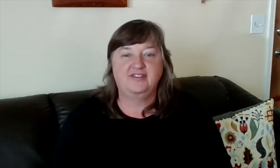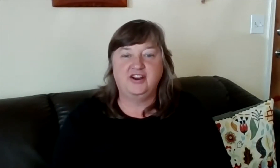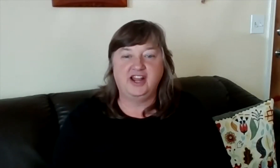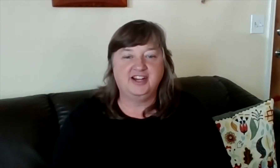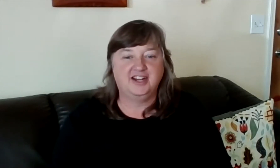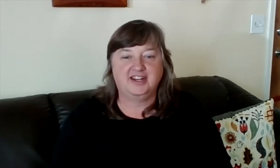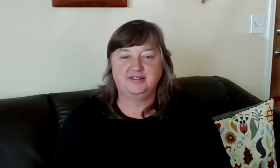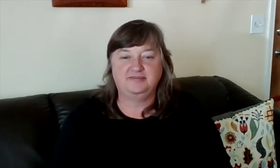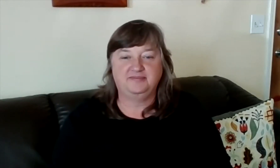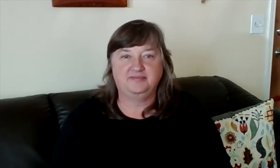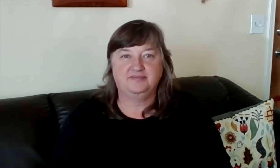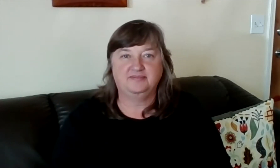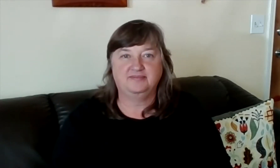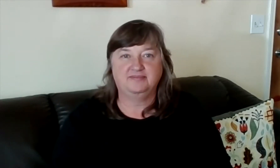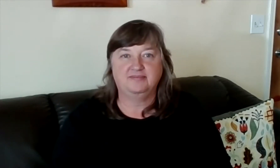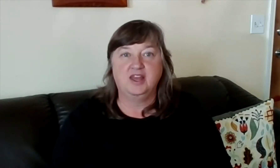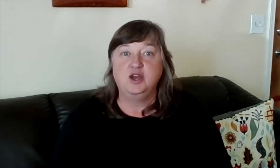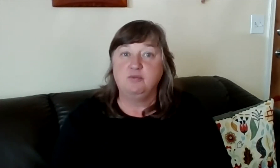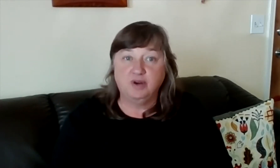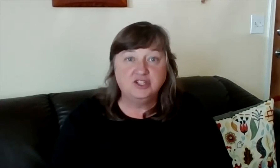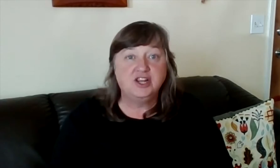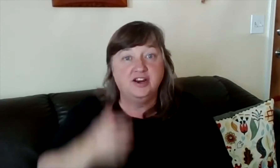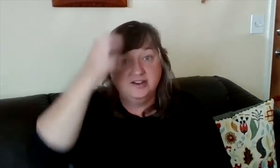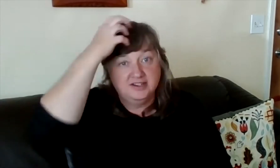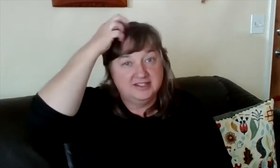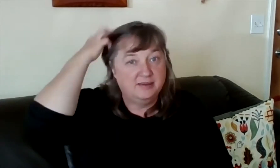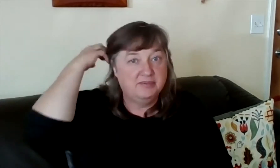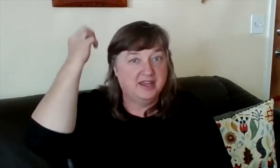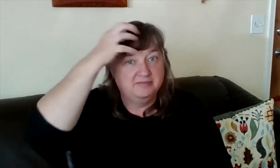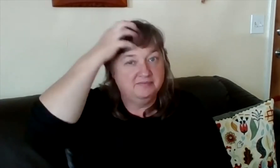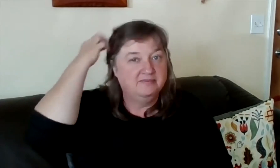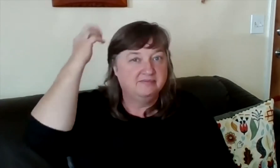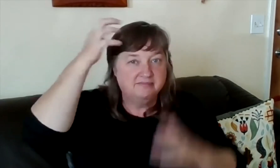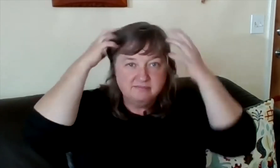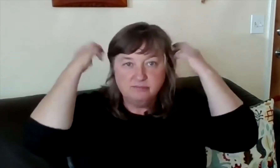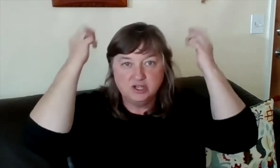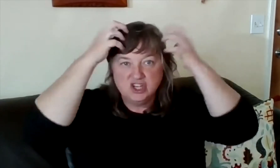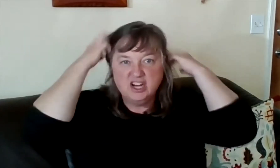very iconic. Brush hair, same thing. Brush your hair.